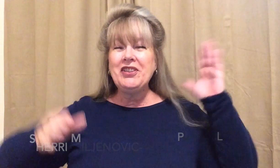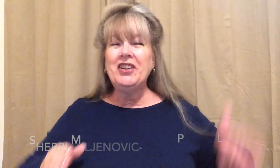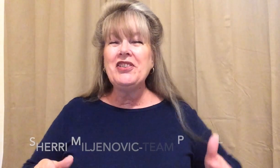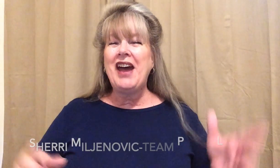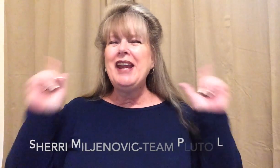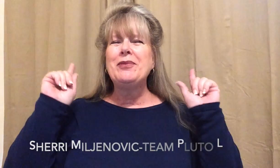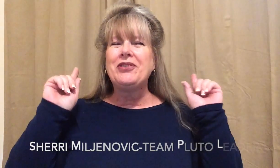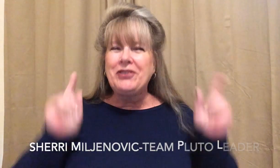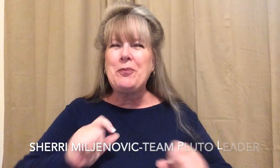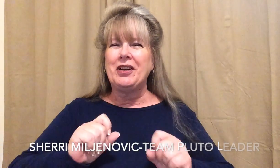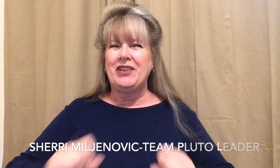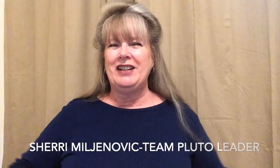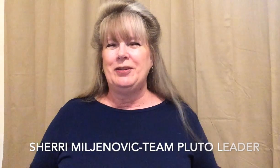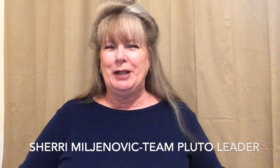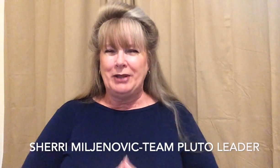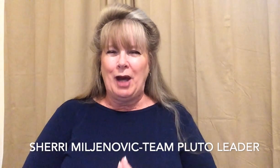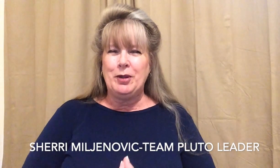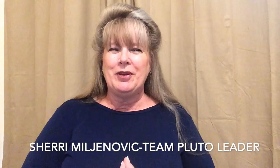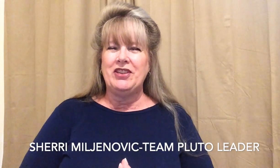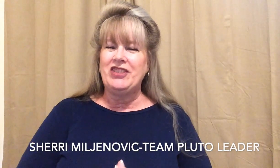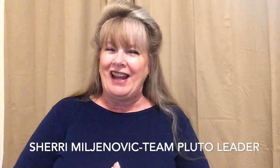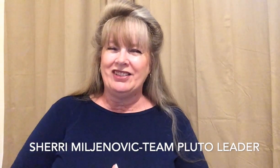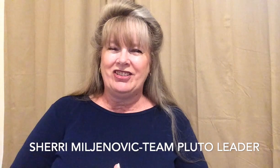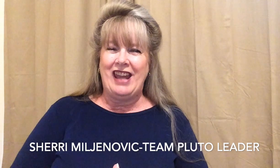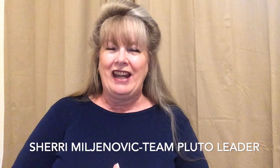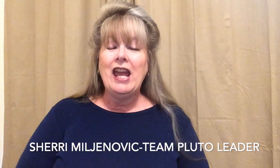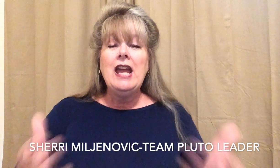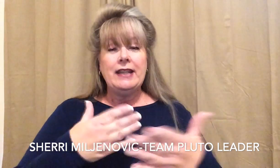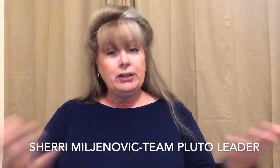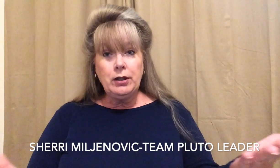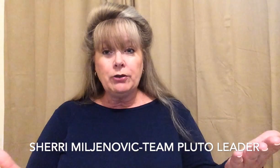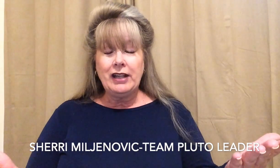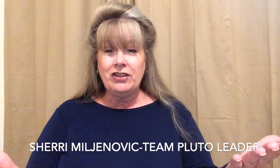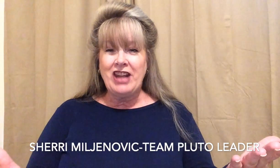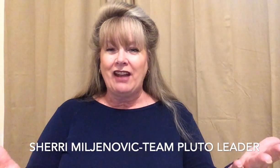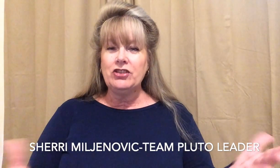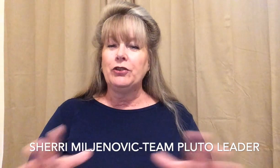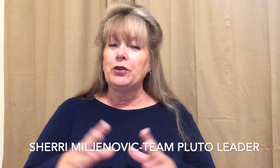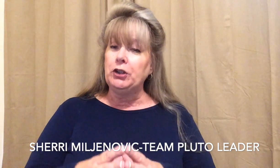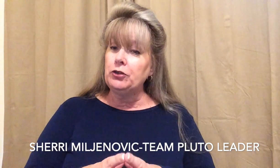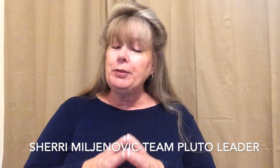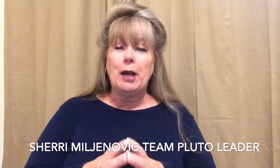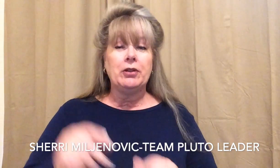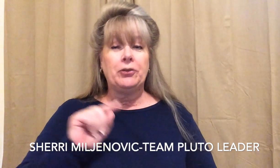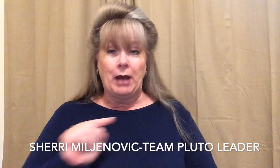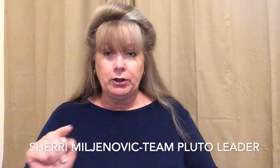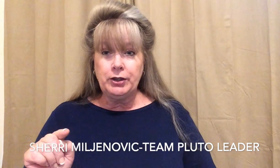boys and girls. I am super excited to be able to help you with this challenge today. Now, you know today's challenge is for you to be able to spell your